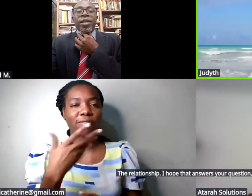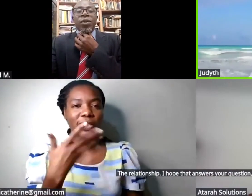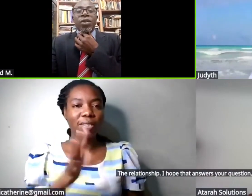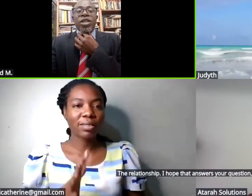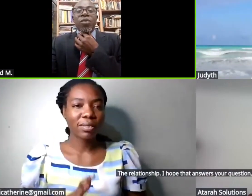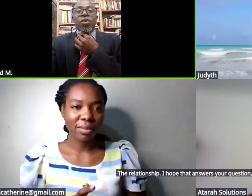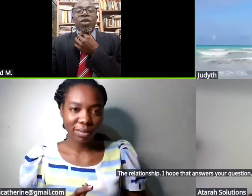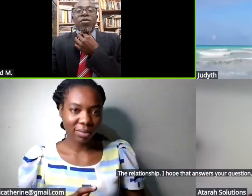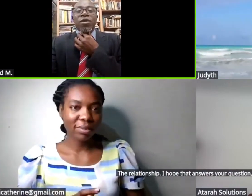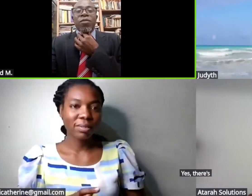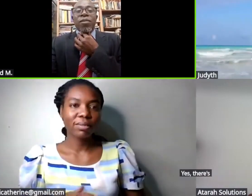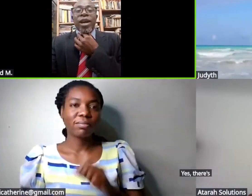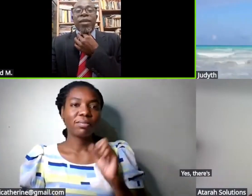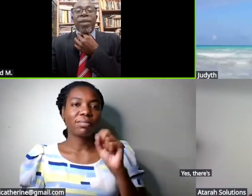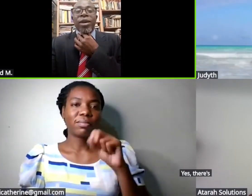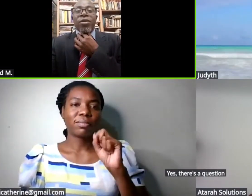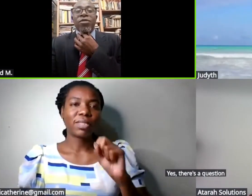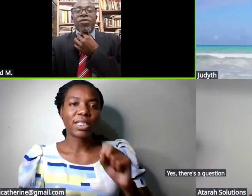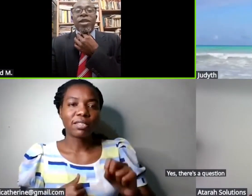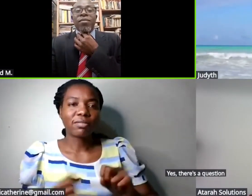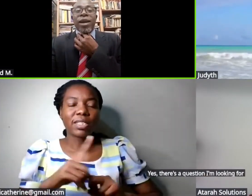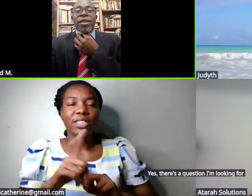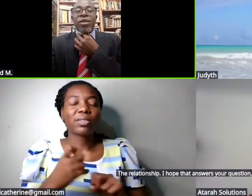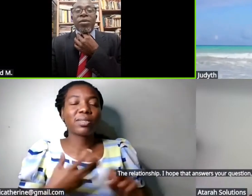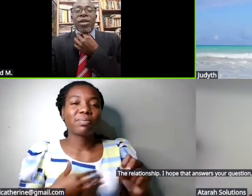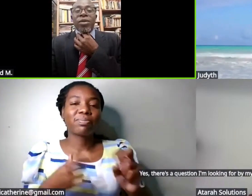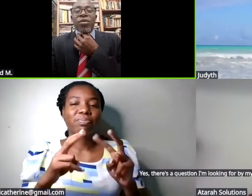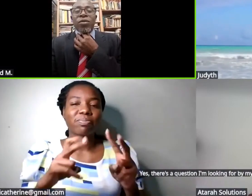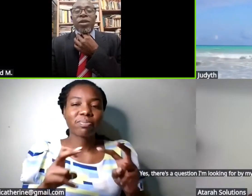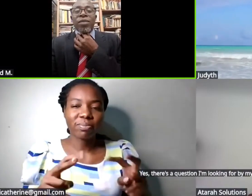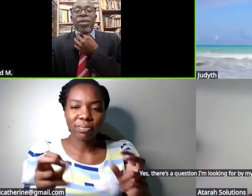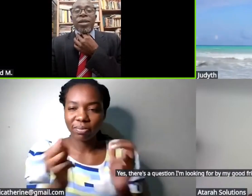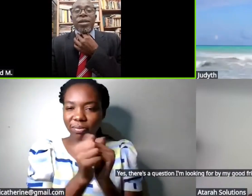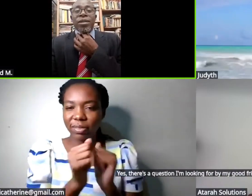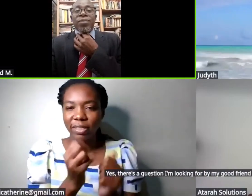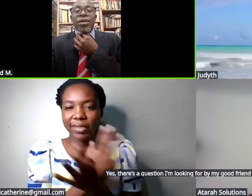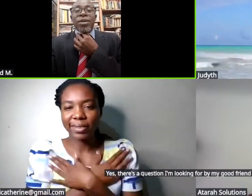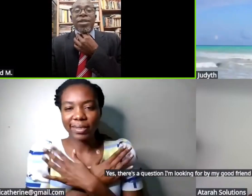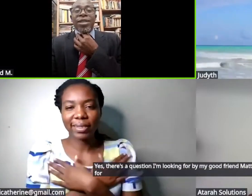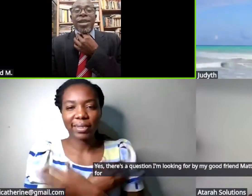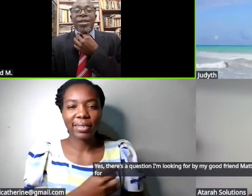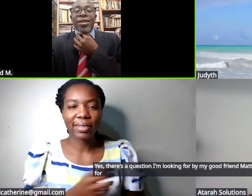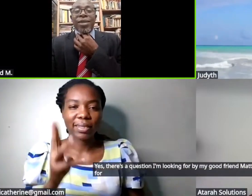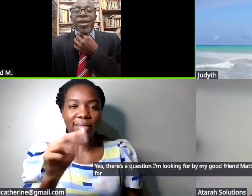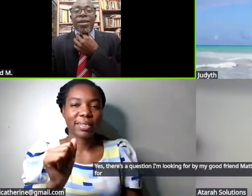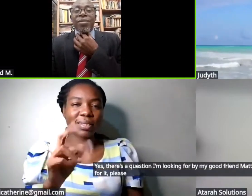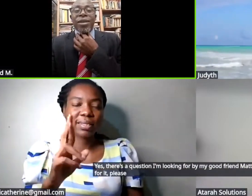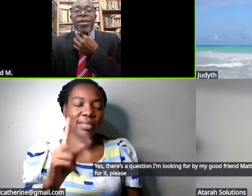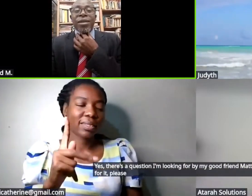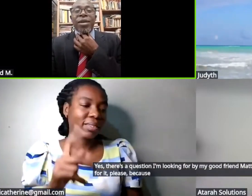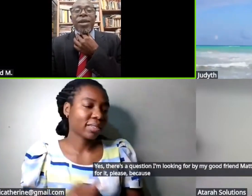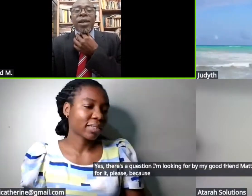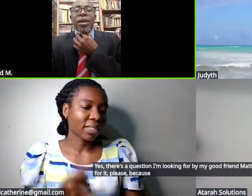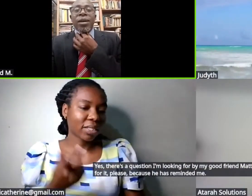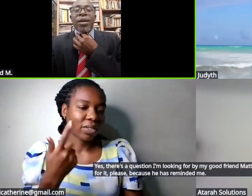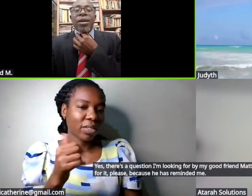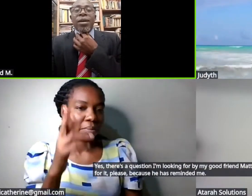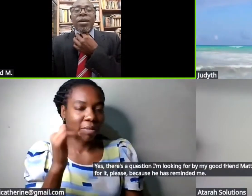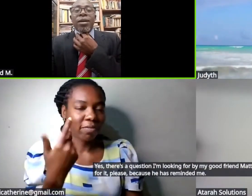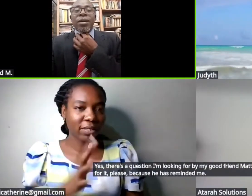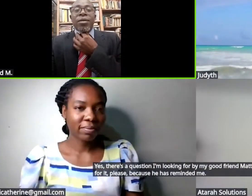Yes, there is a question I'm looking for by my good friend Matthew. Let me look for it, please, because he has reminded me.